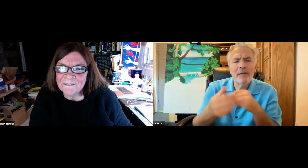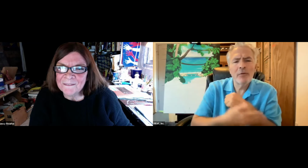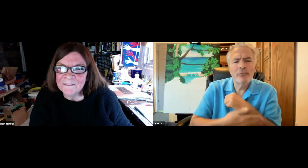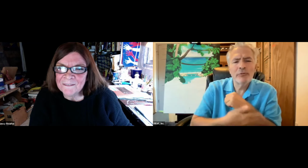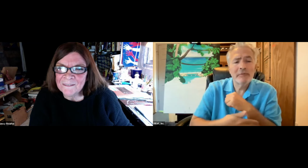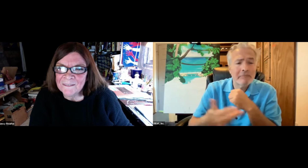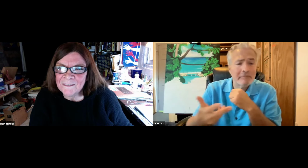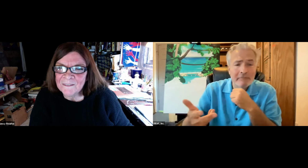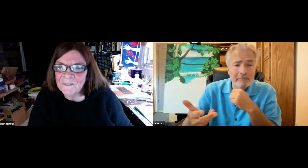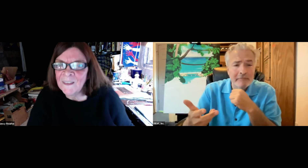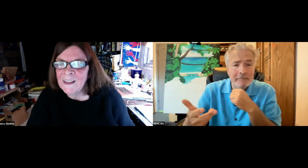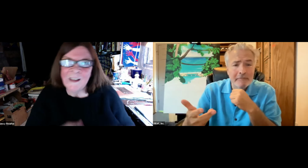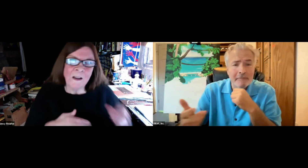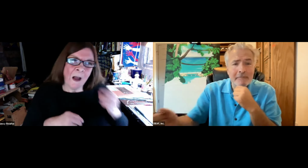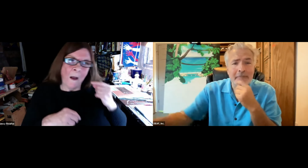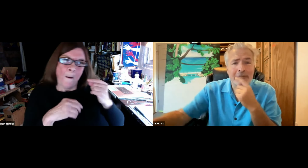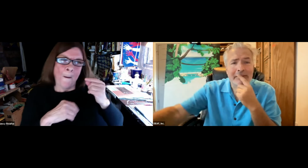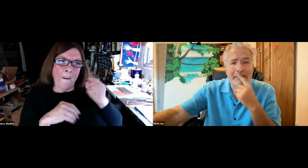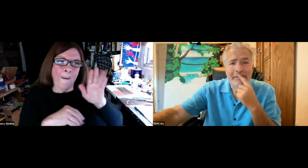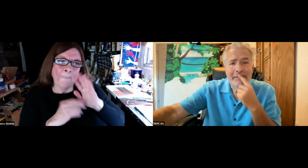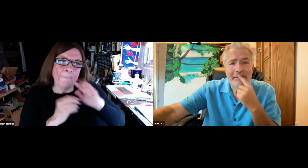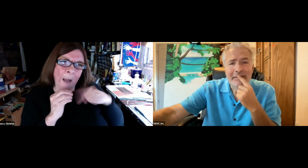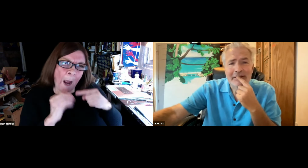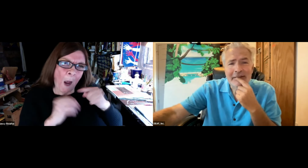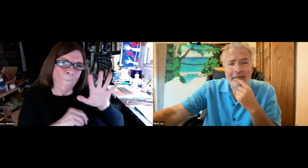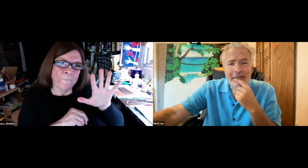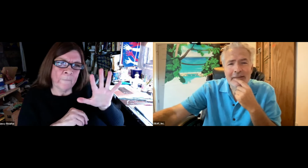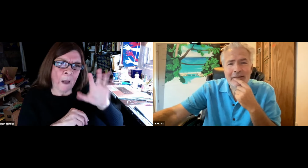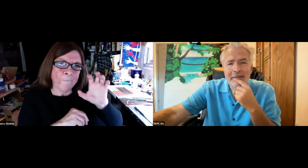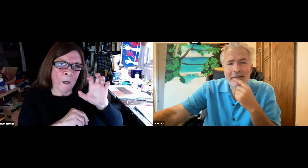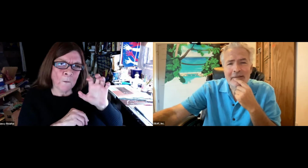Okay. How many tribes are left in the country?